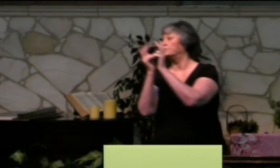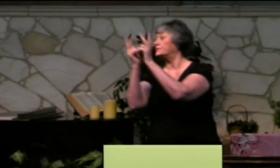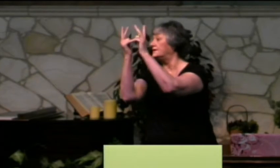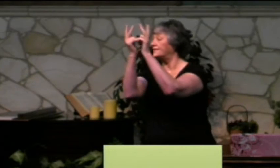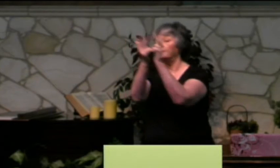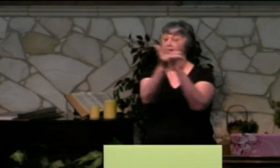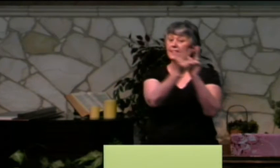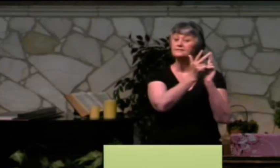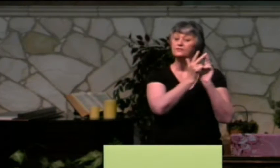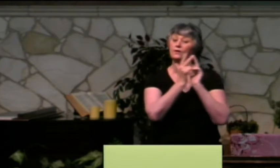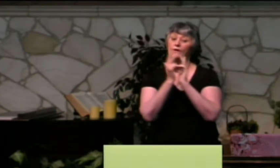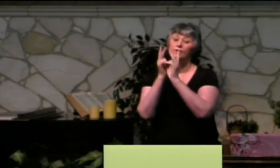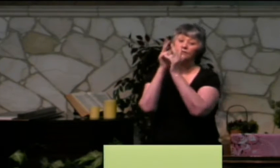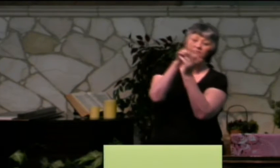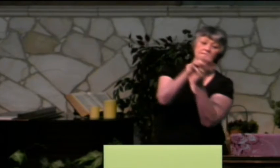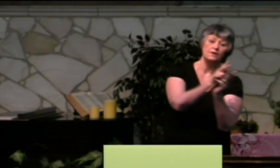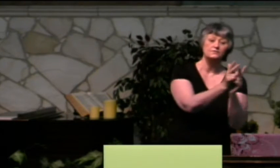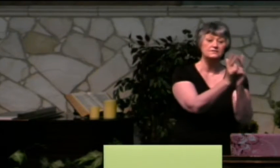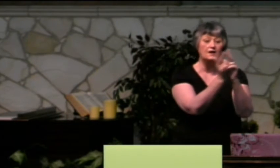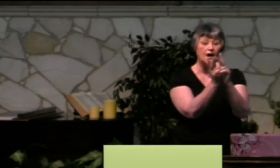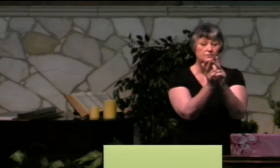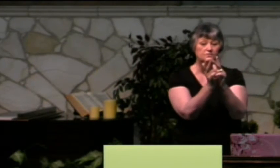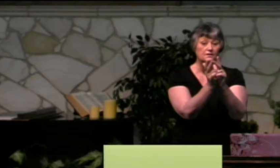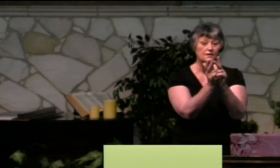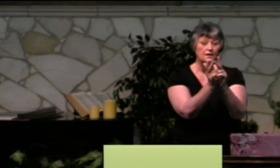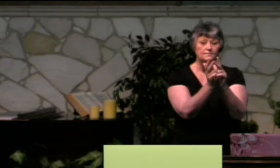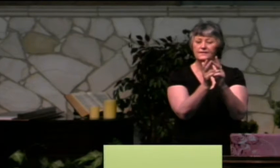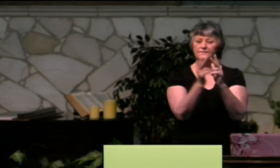1, 2, 3, 1, 2, 3, 1, 2, 3, and their dance goes and goes and goes. But if it's